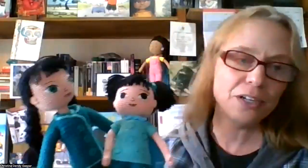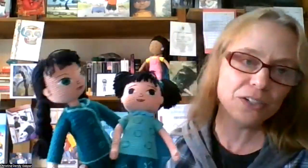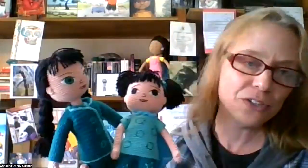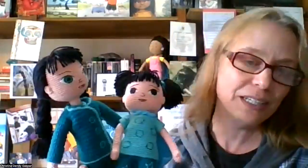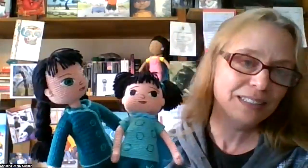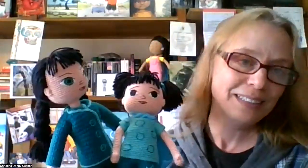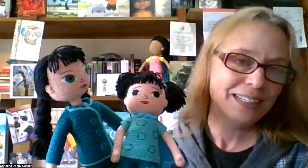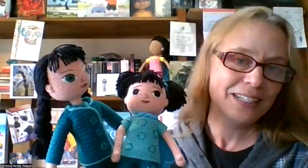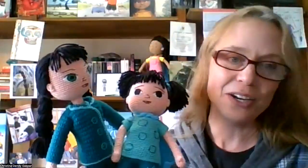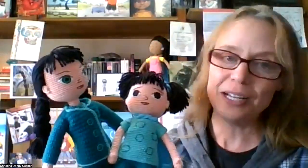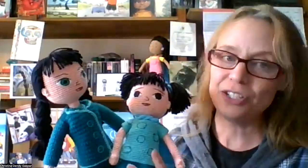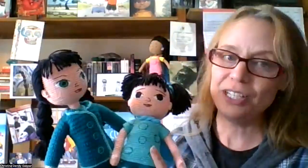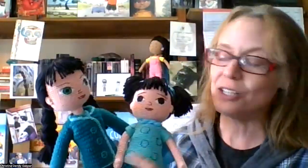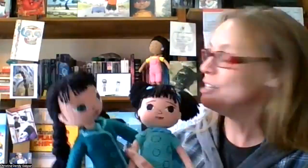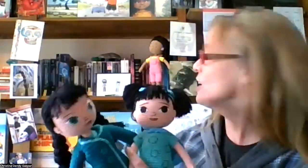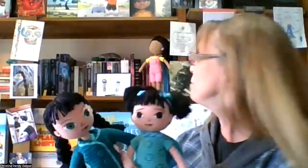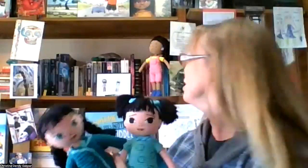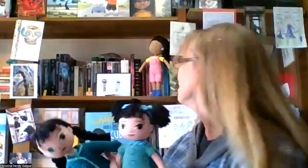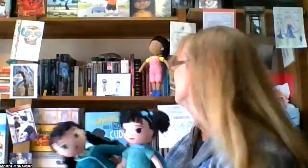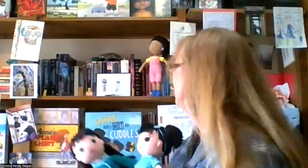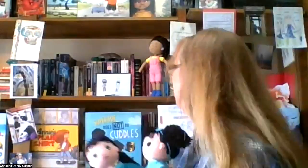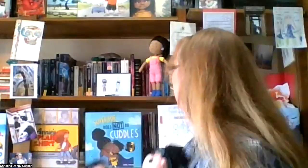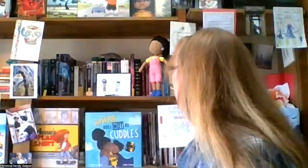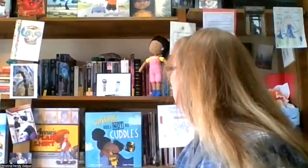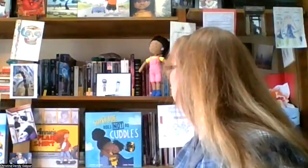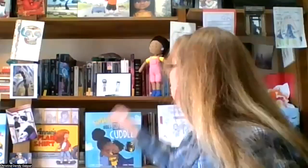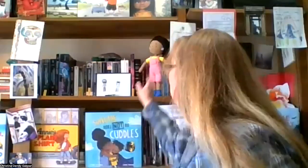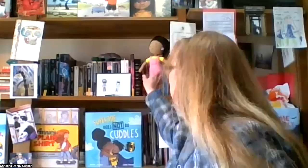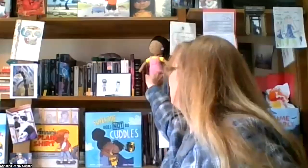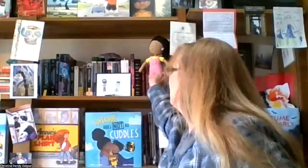Turkey, another country. They're beautiful. So, and she does a great job. She also made,